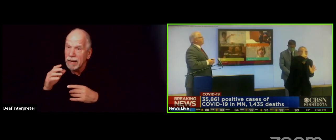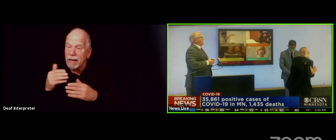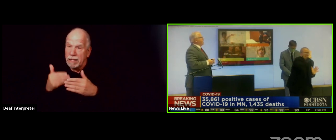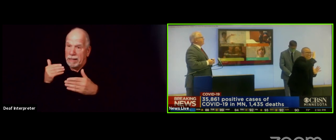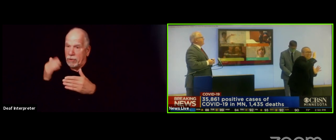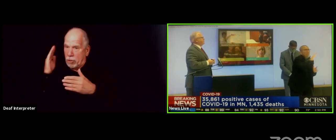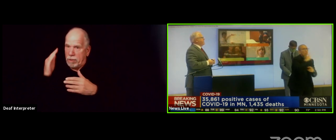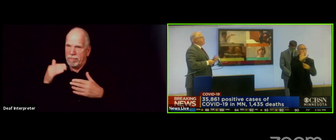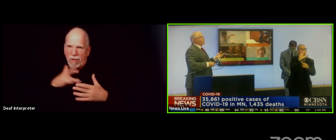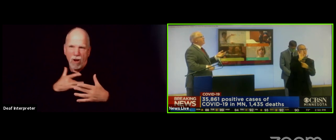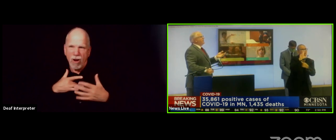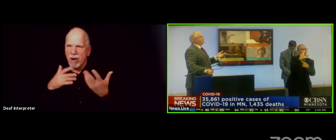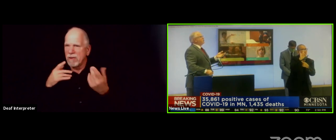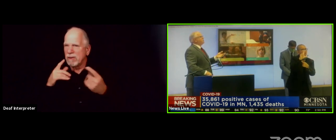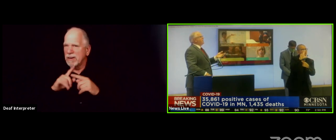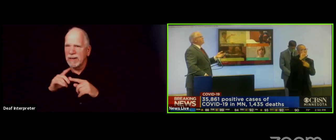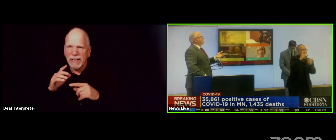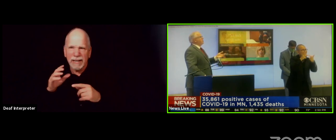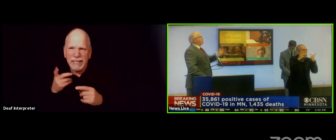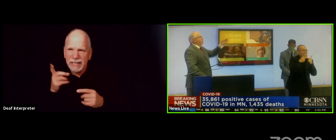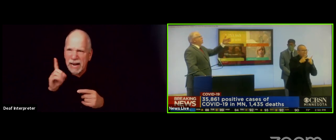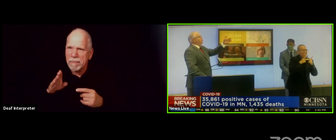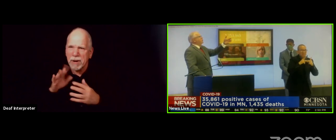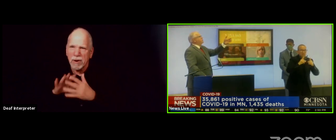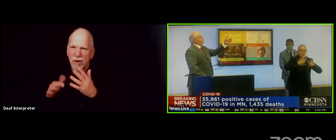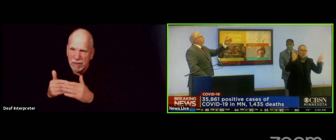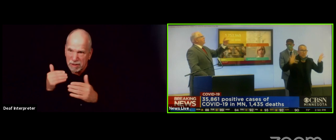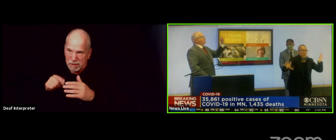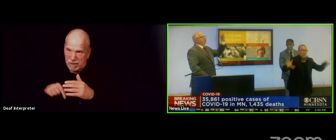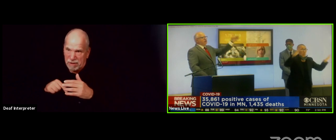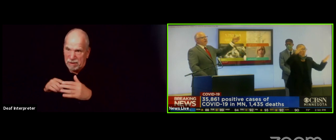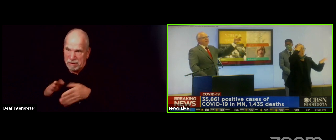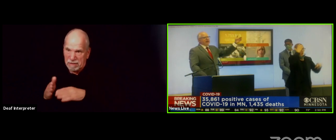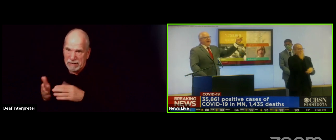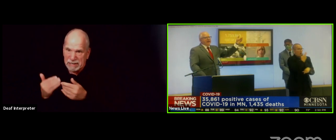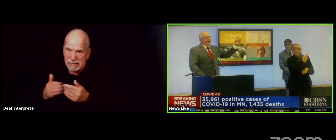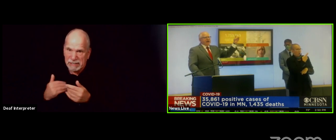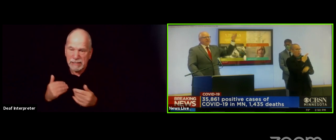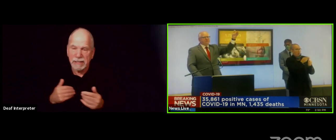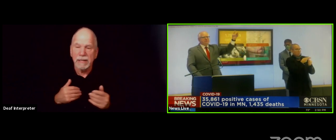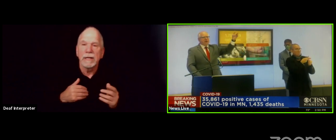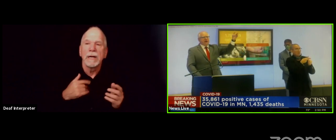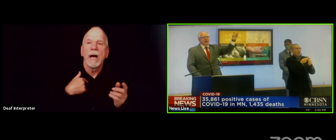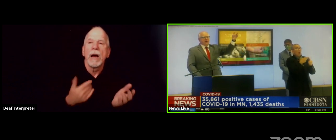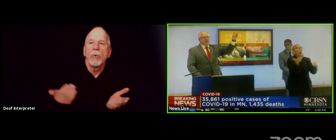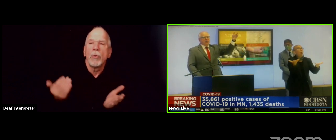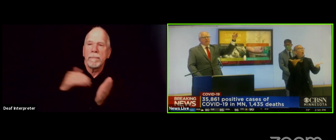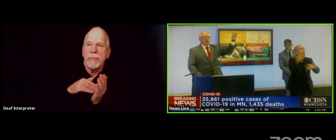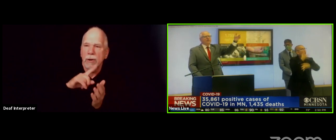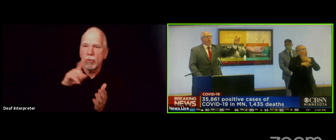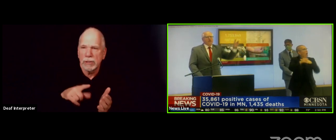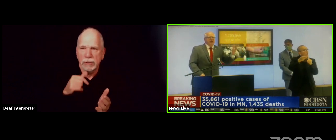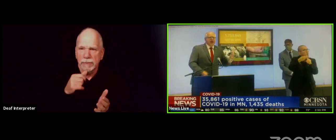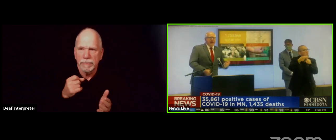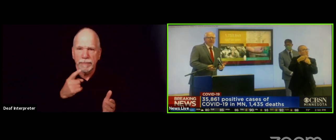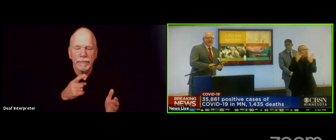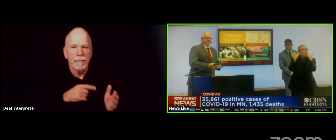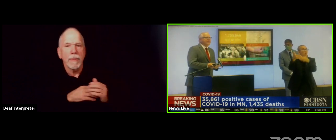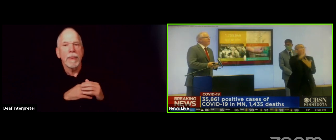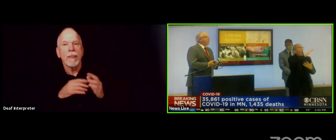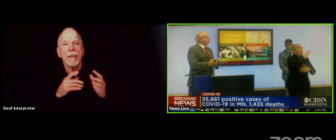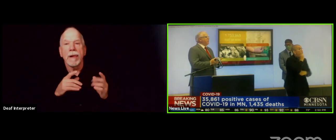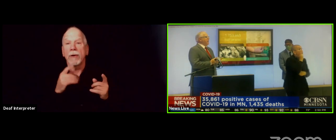to stand up to this. Some of them make more sense. Hotel rooms that could quickly be turned into that, gym or dormitories. And